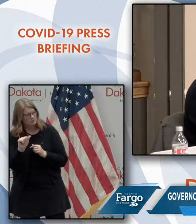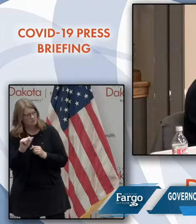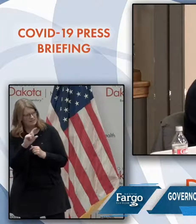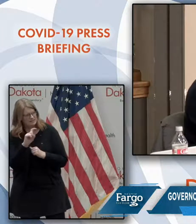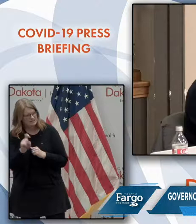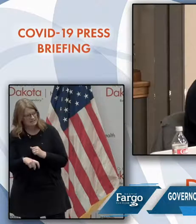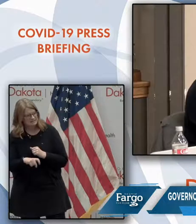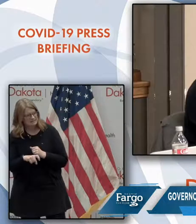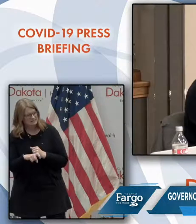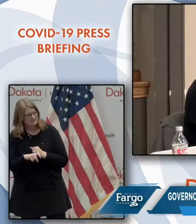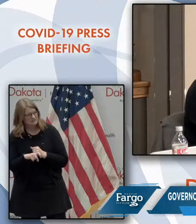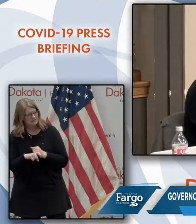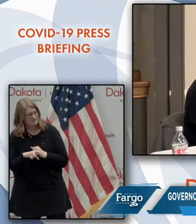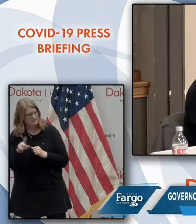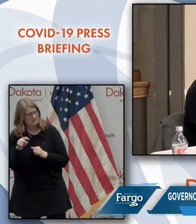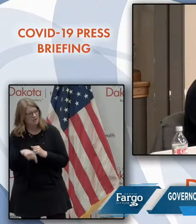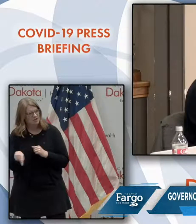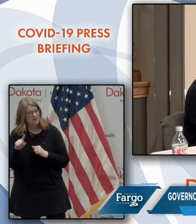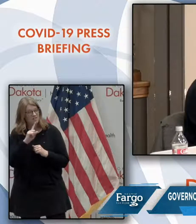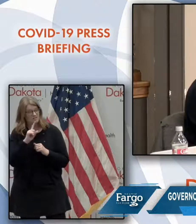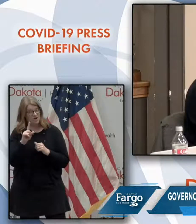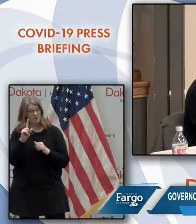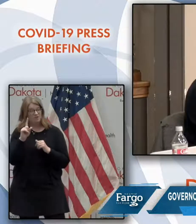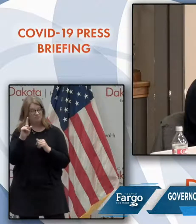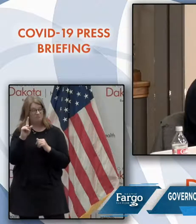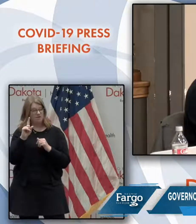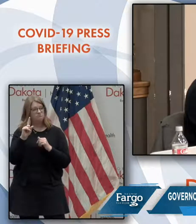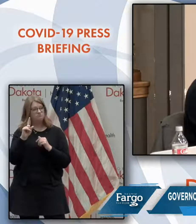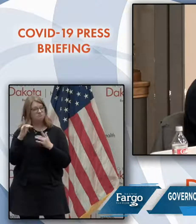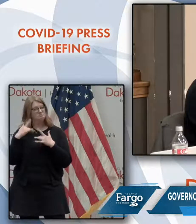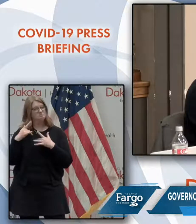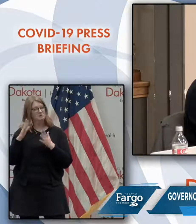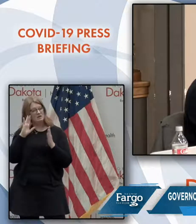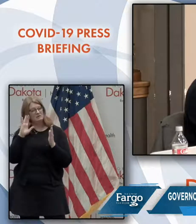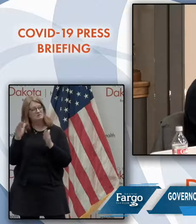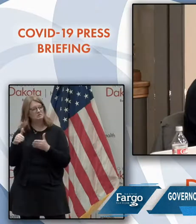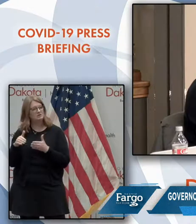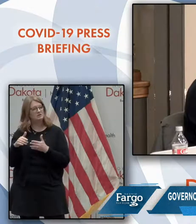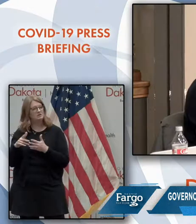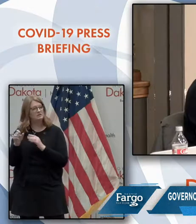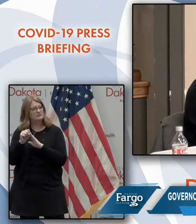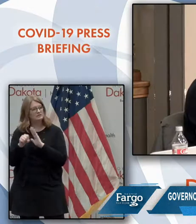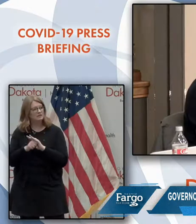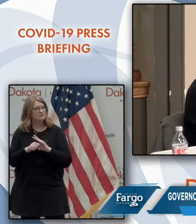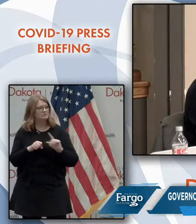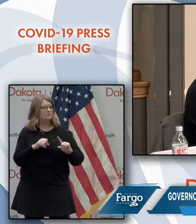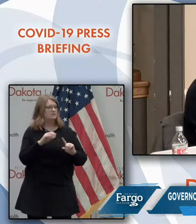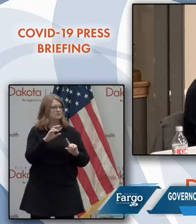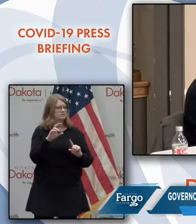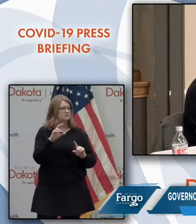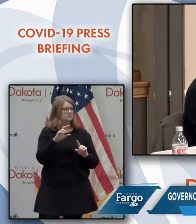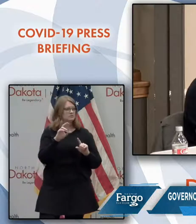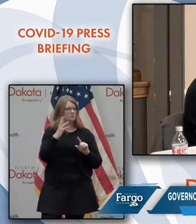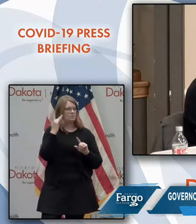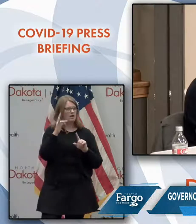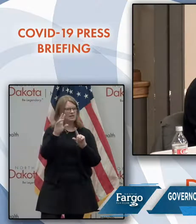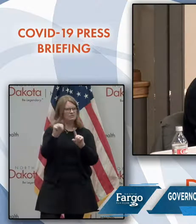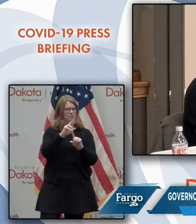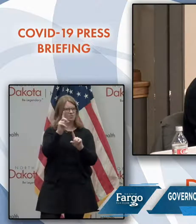Texas, all very conservative states. What about North Dakota specifically do you think sets it apart from some of